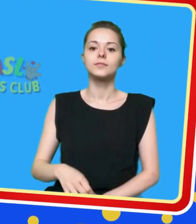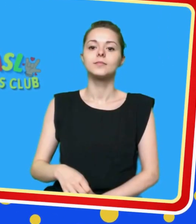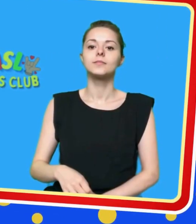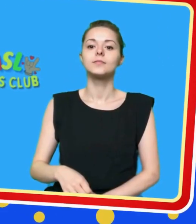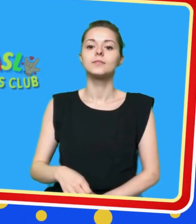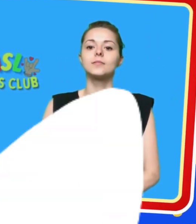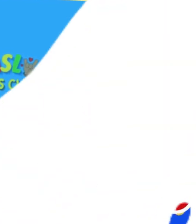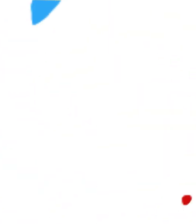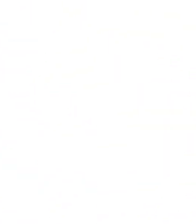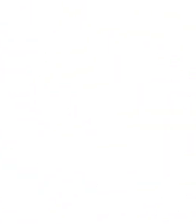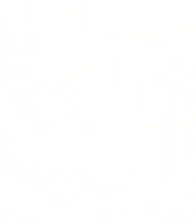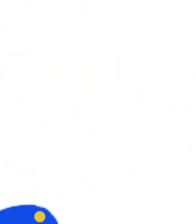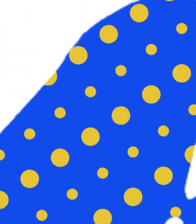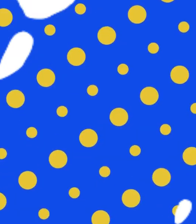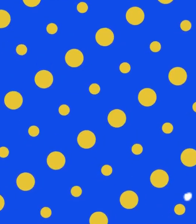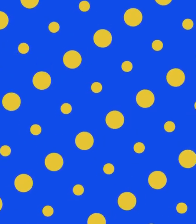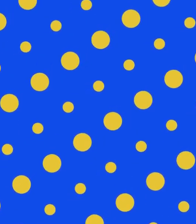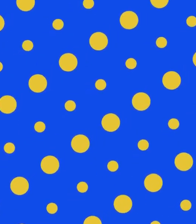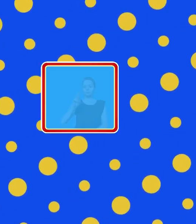Sandwich.